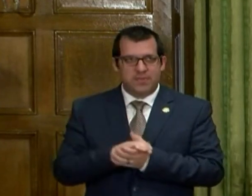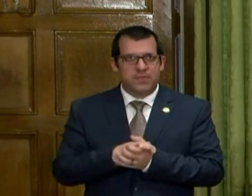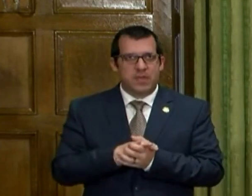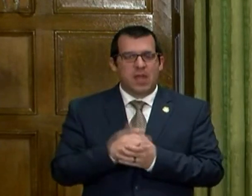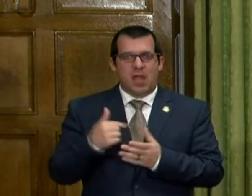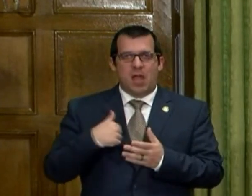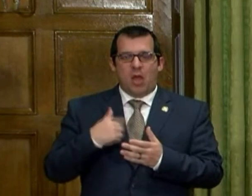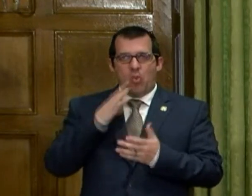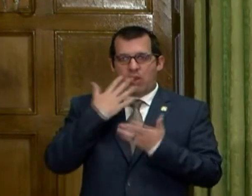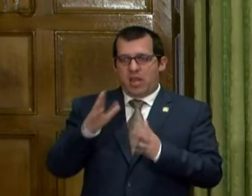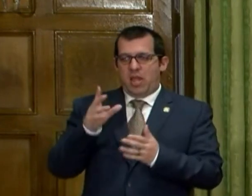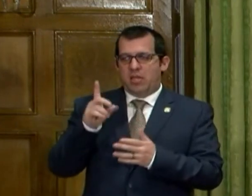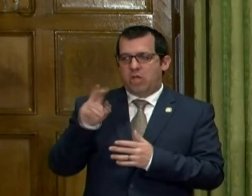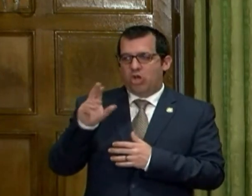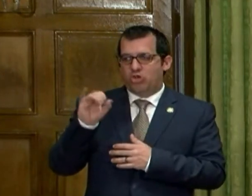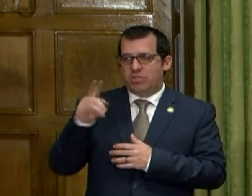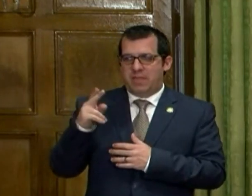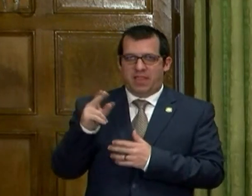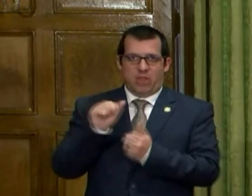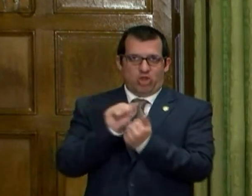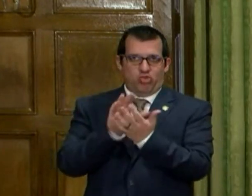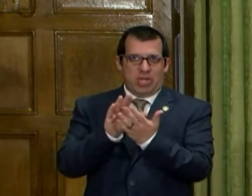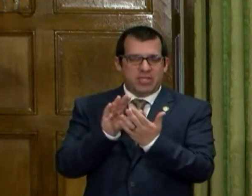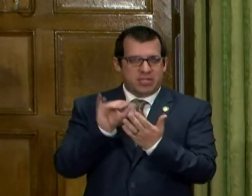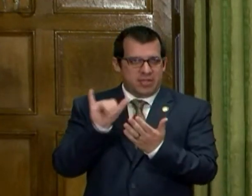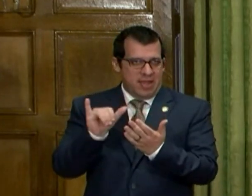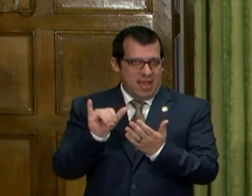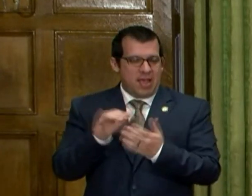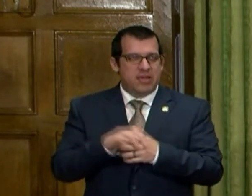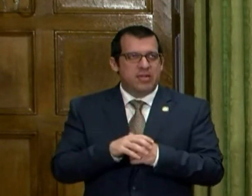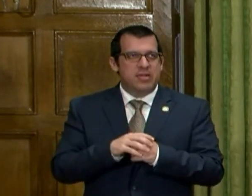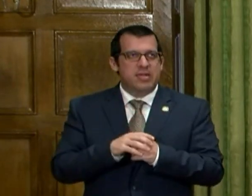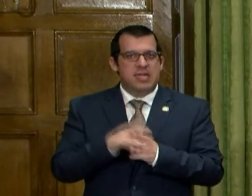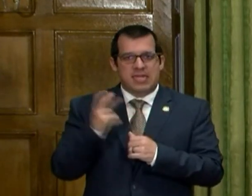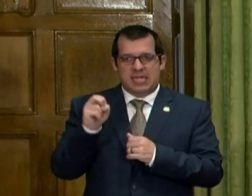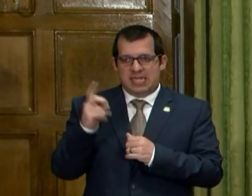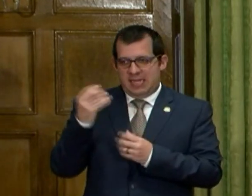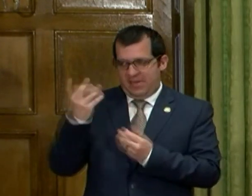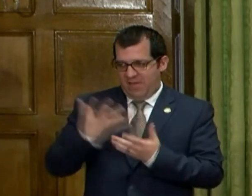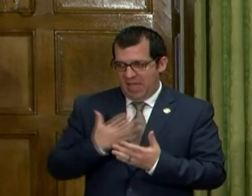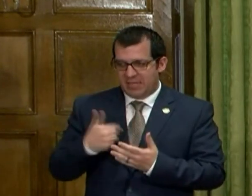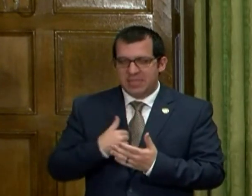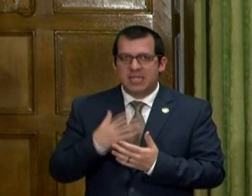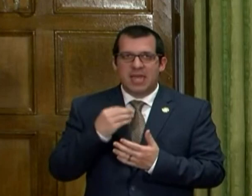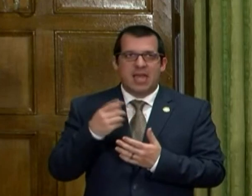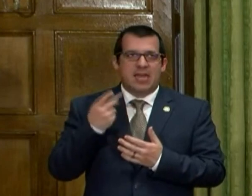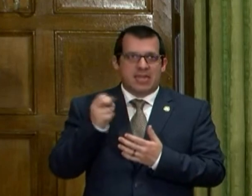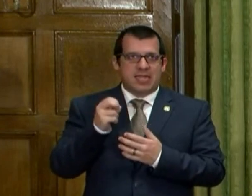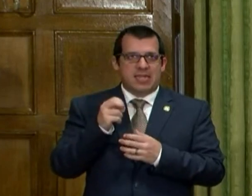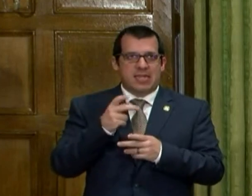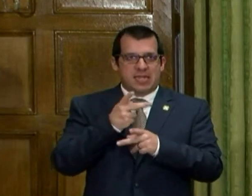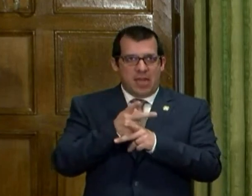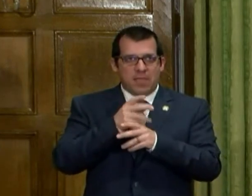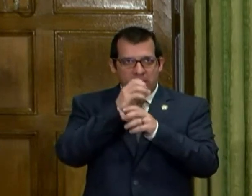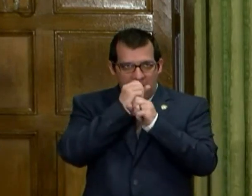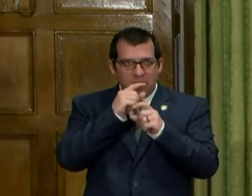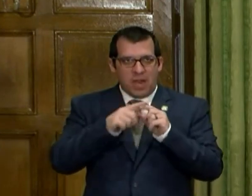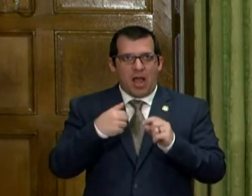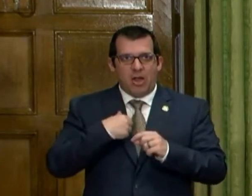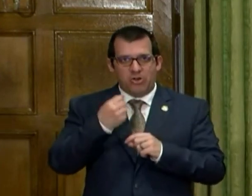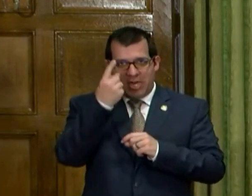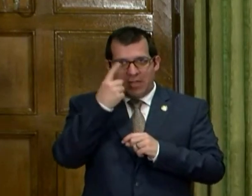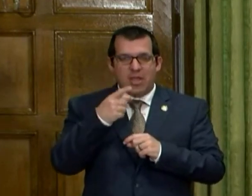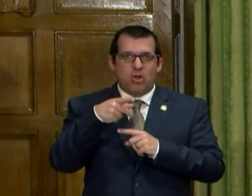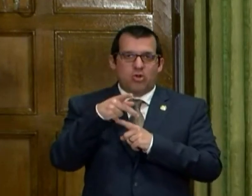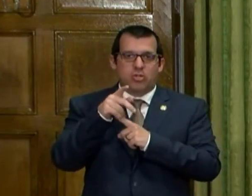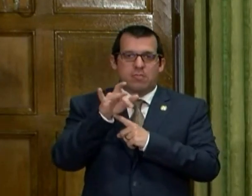Doctor? I'll let Dr. Smith address that. He advised me, and of course he kept the confidentiality, but I understand